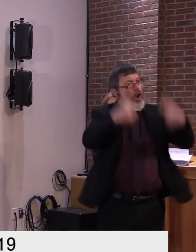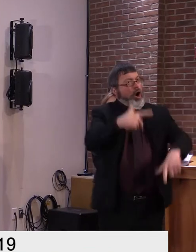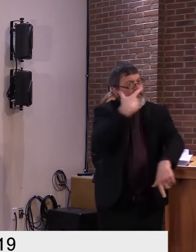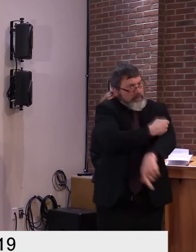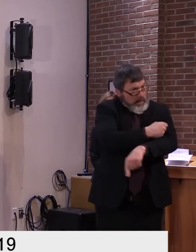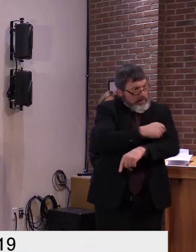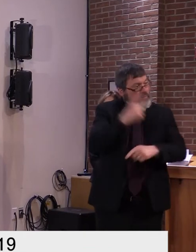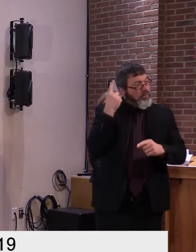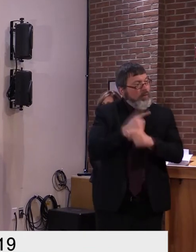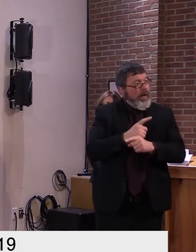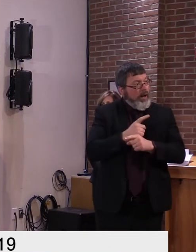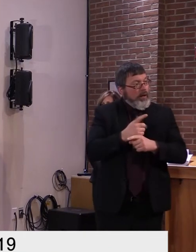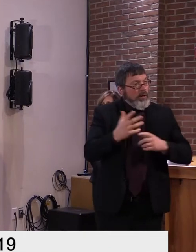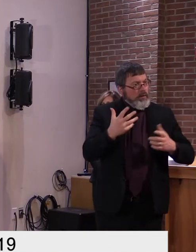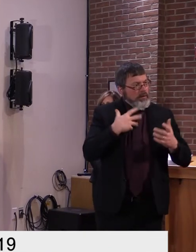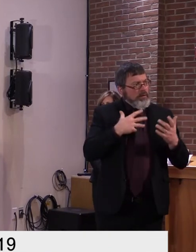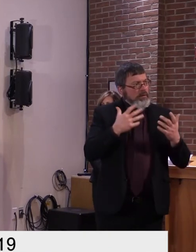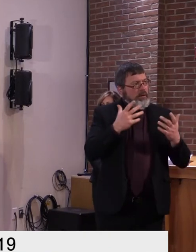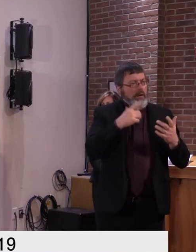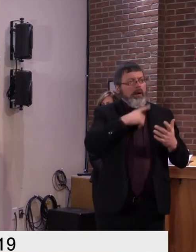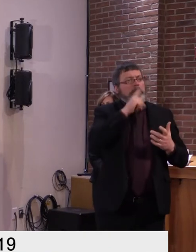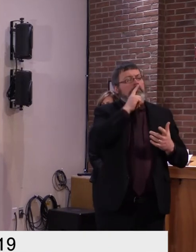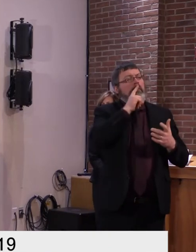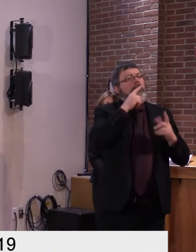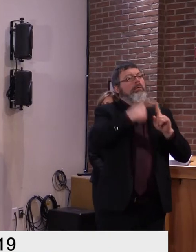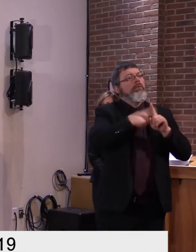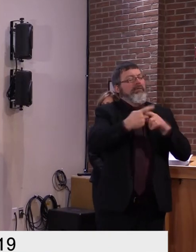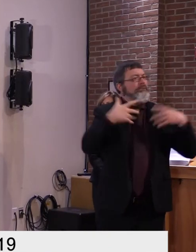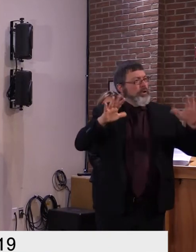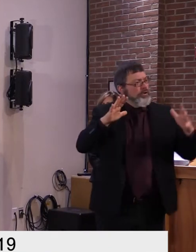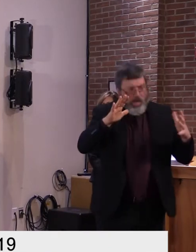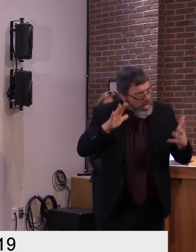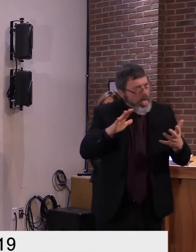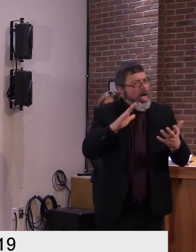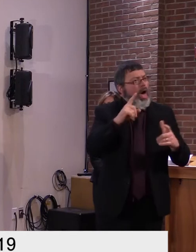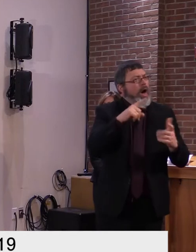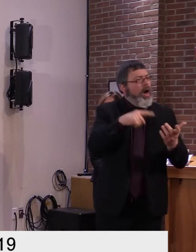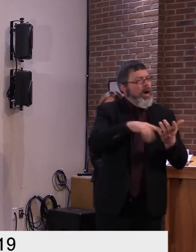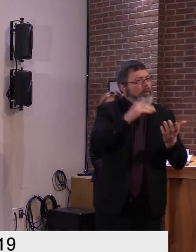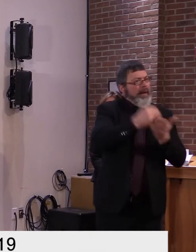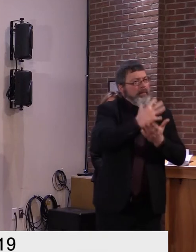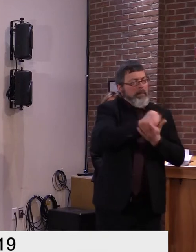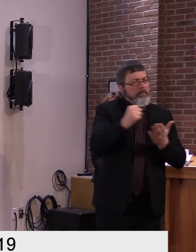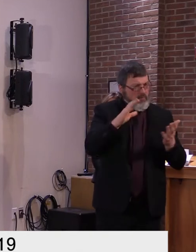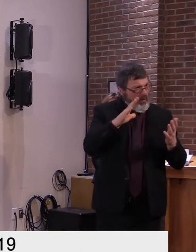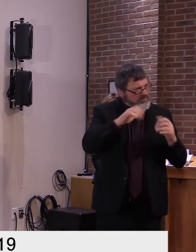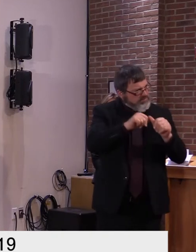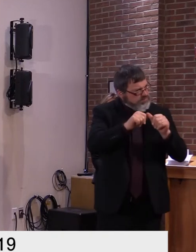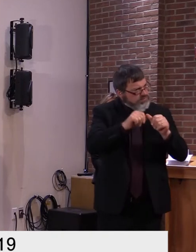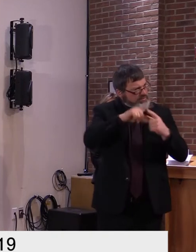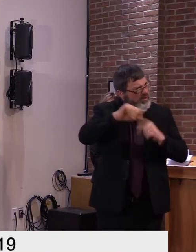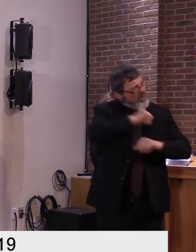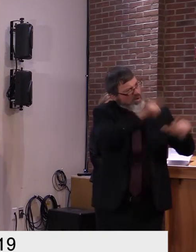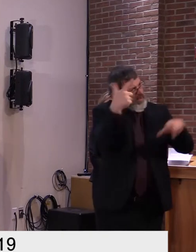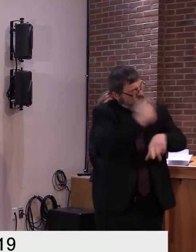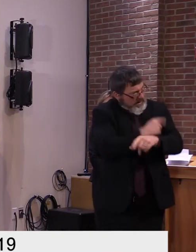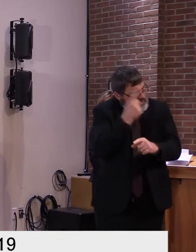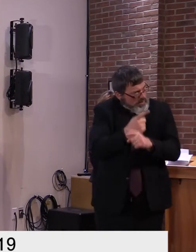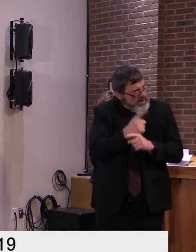to get vaccinated under this program? I can answer part of that. I'm going to let the governor answer that part.